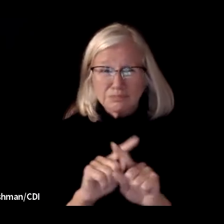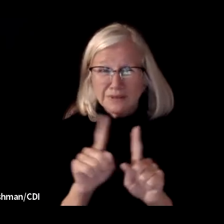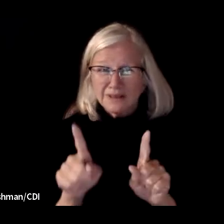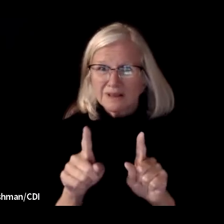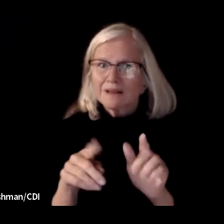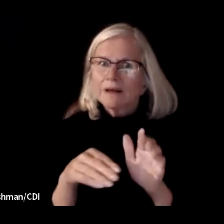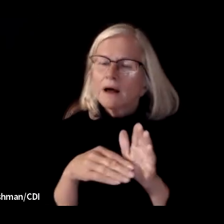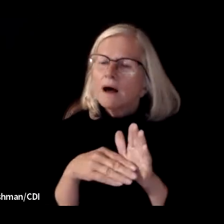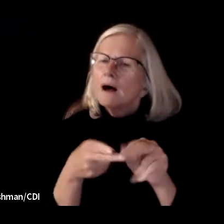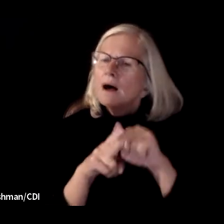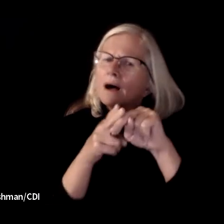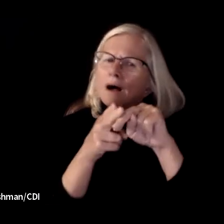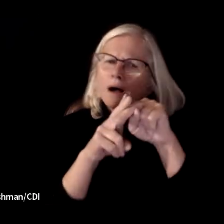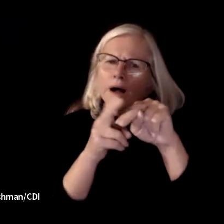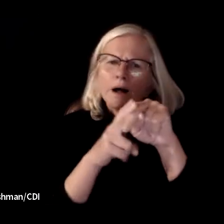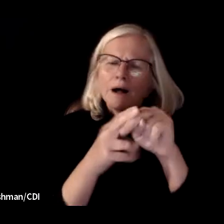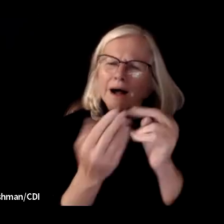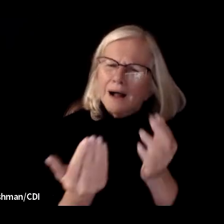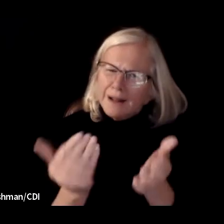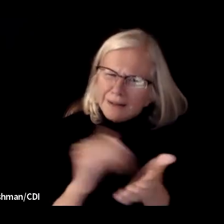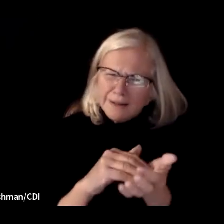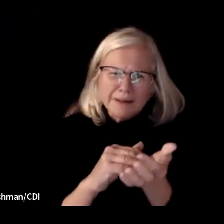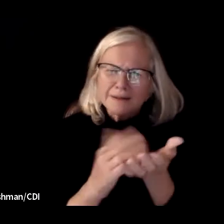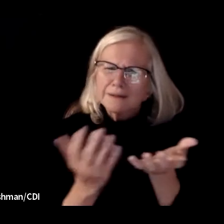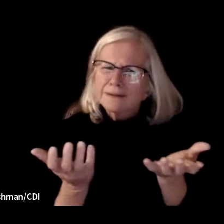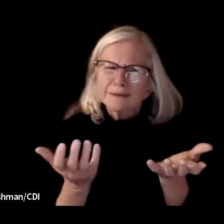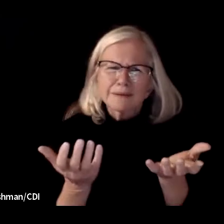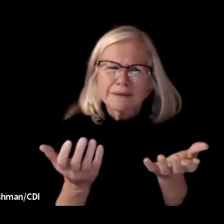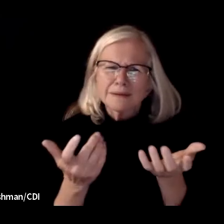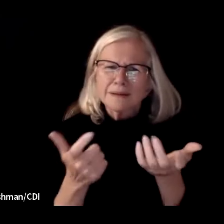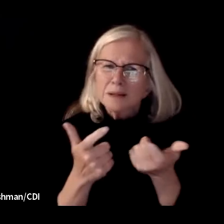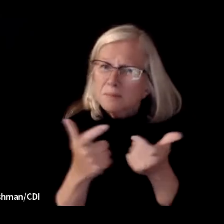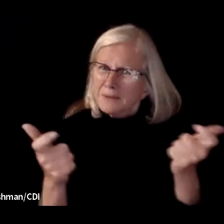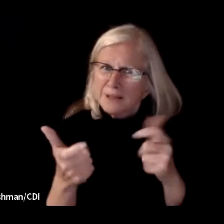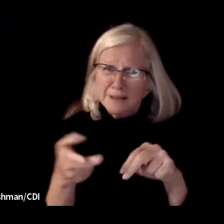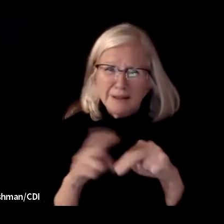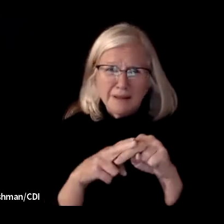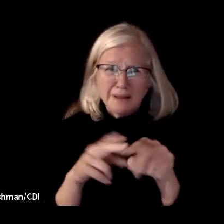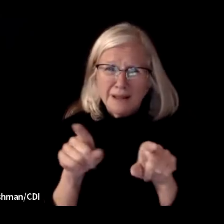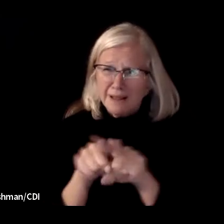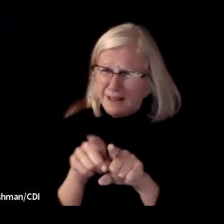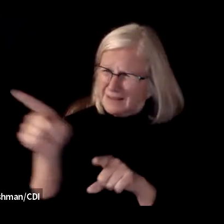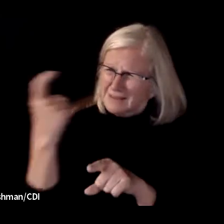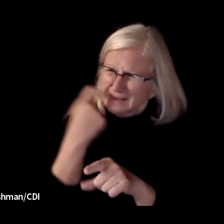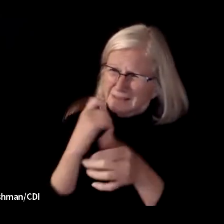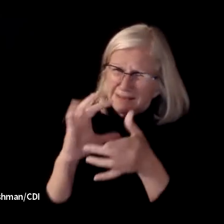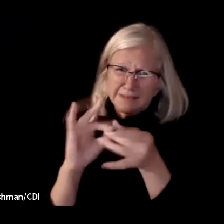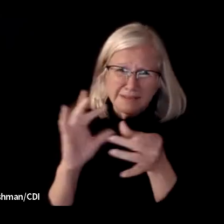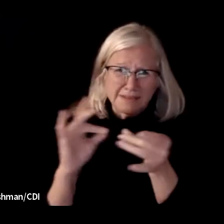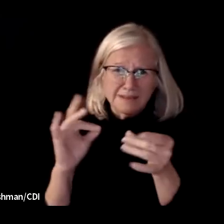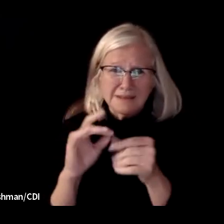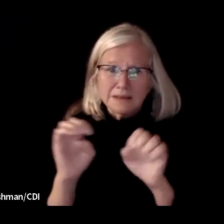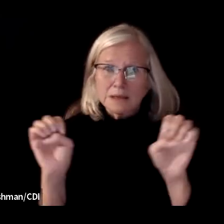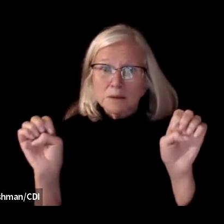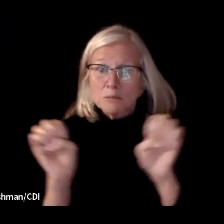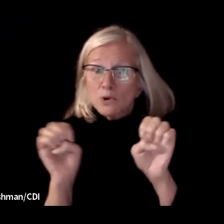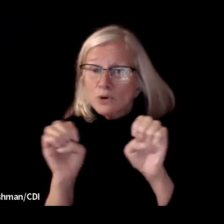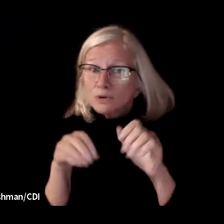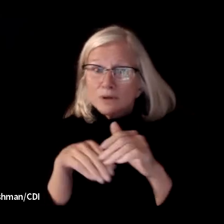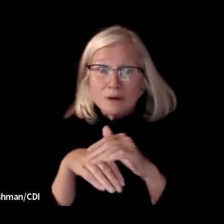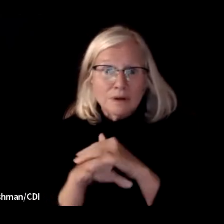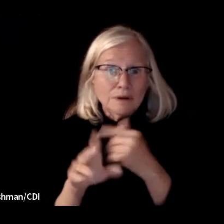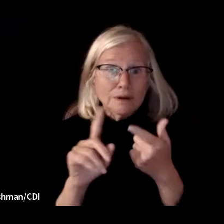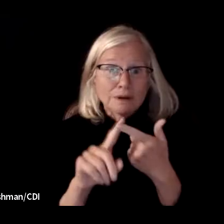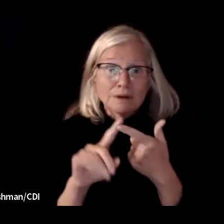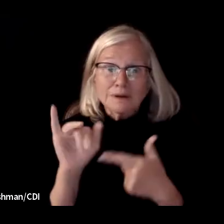again experiencing significant increases, as Commissioner Malcolm outlined, in the number of emergency visits and in the inpatient care due to COVID-19